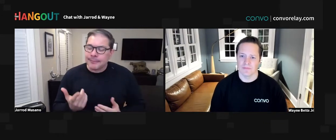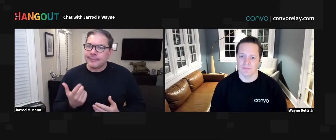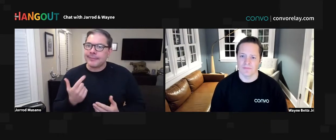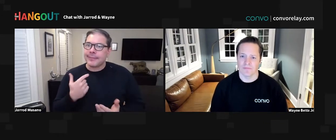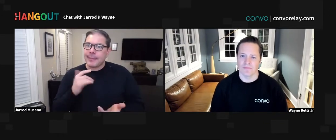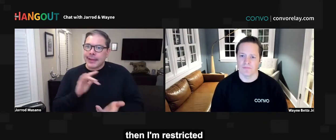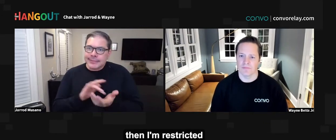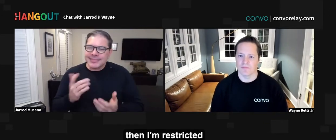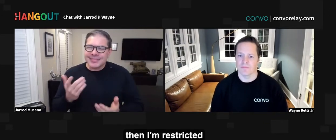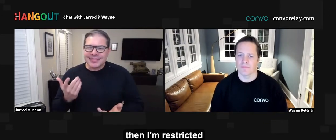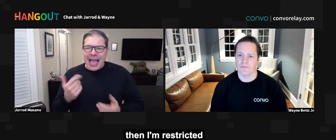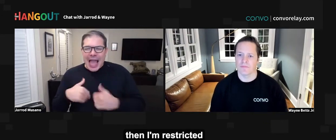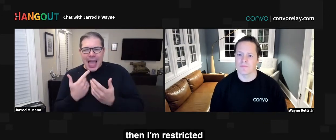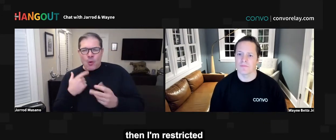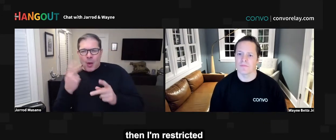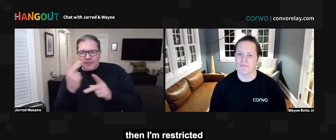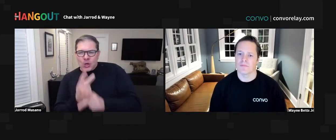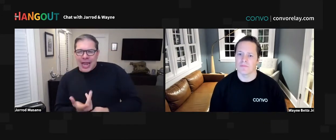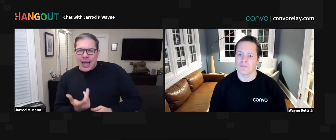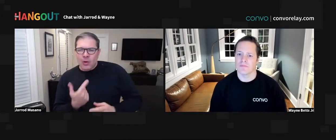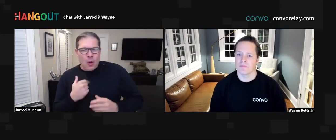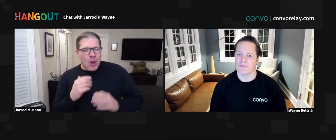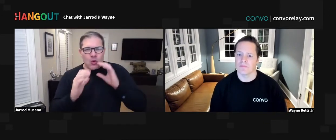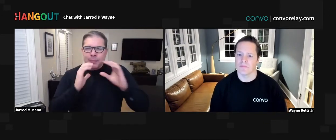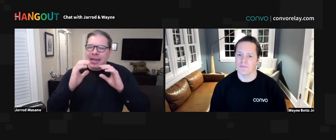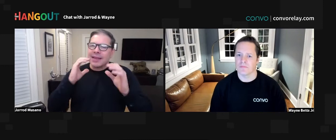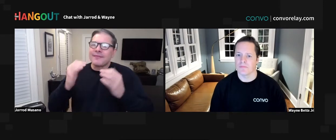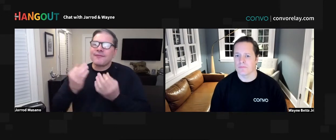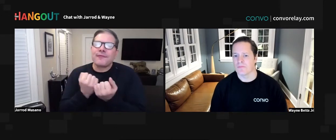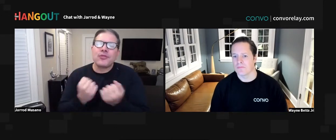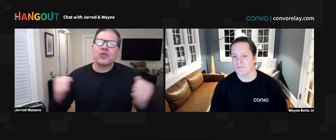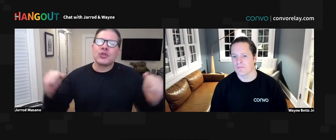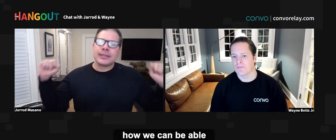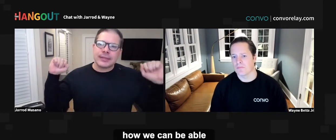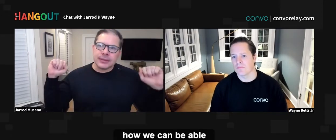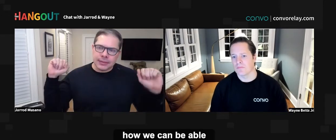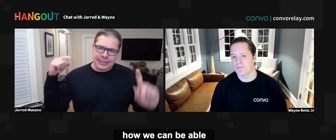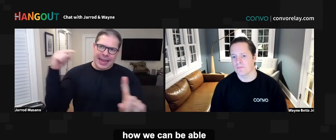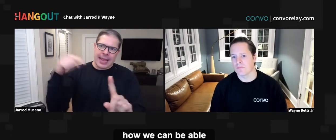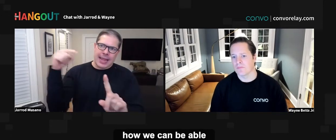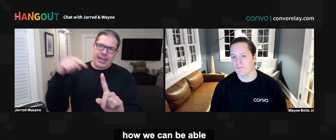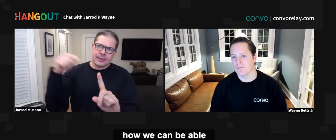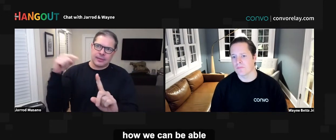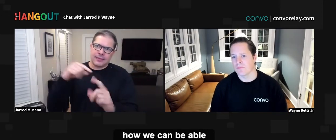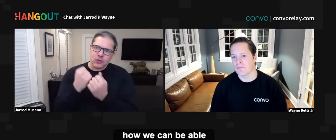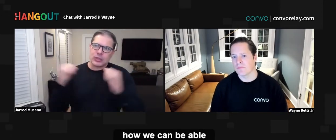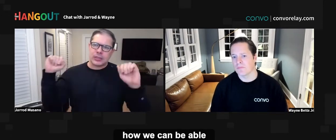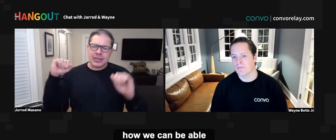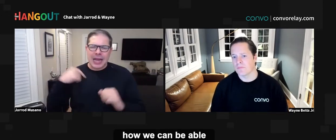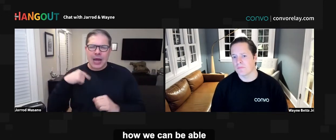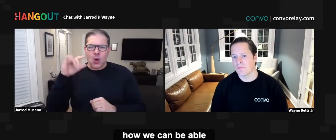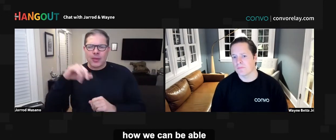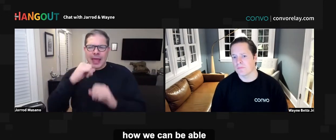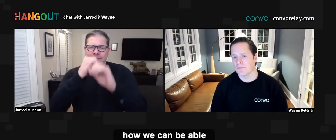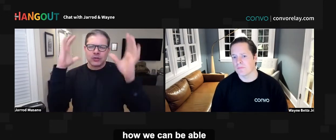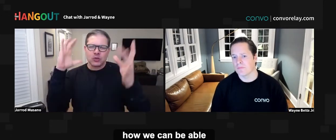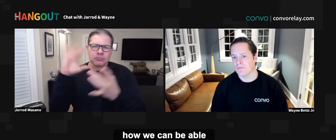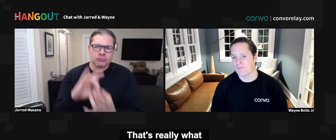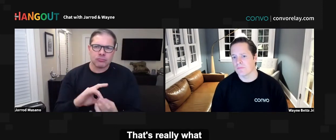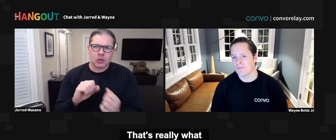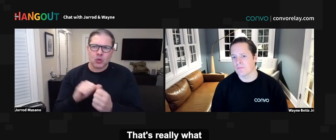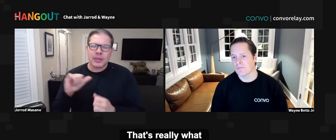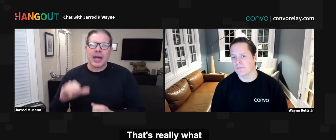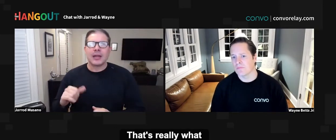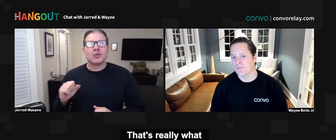You're telling me that I can't, that I'm restricted from doing that because of the way it's set up. We want to figure out how we can be able to communicate freely.